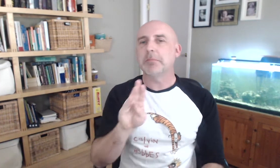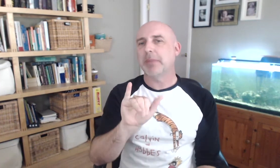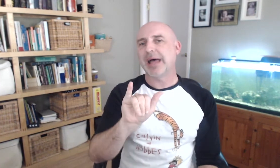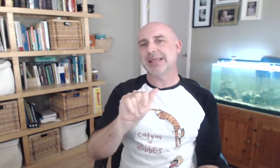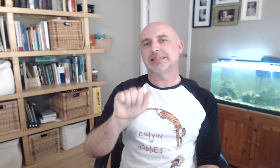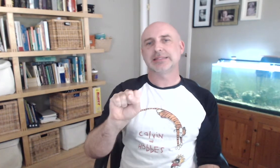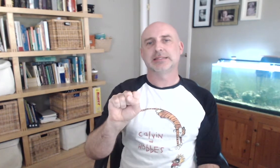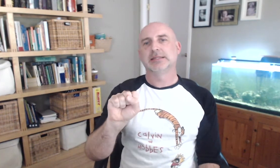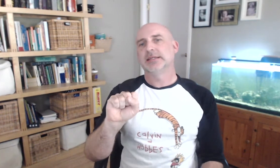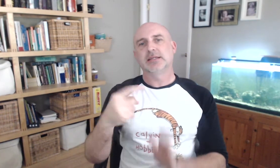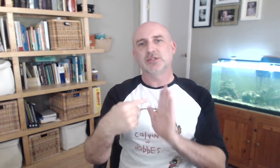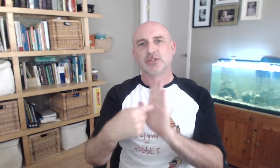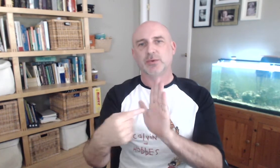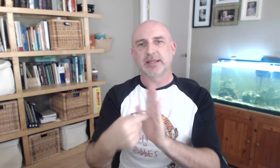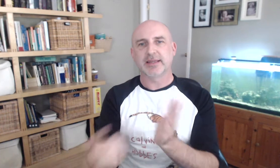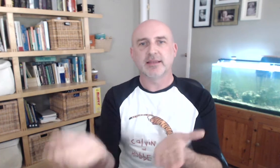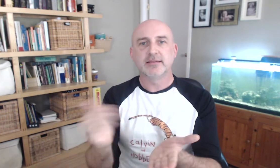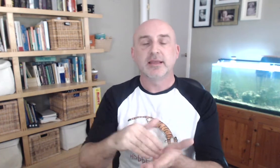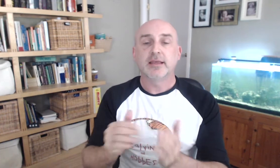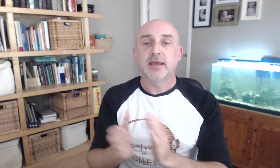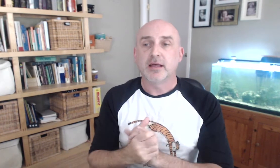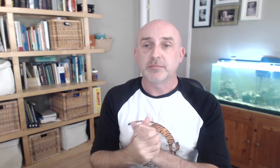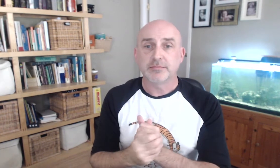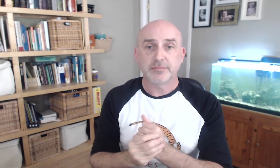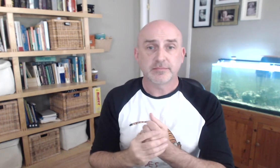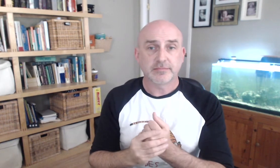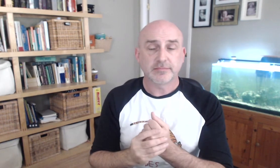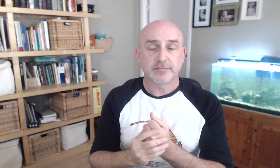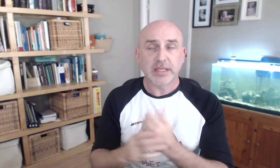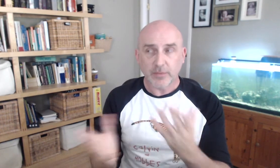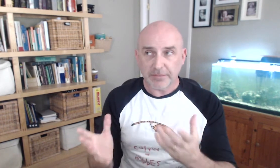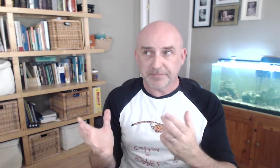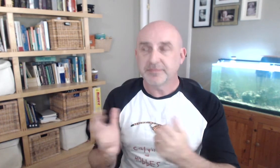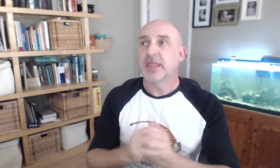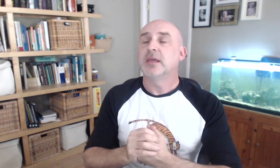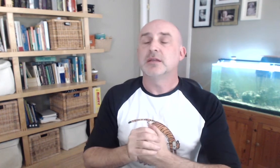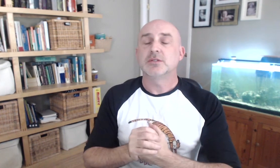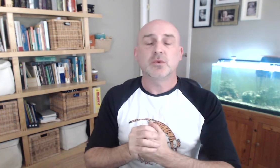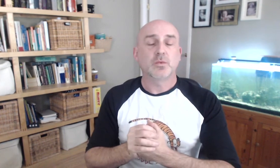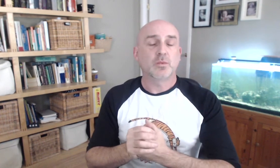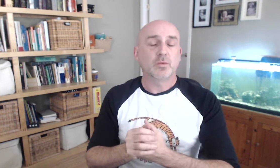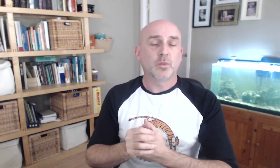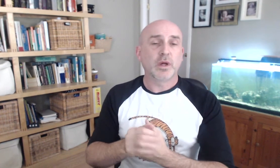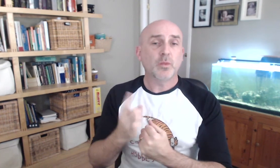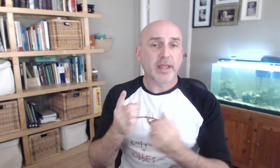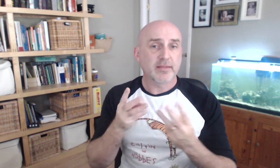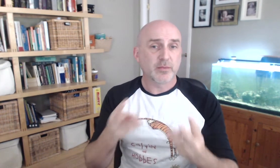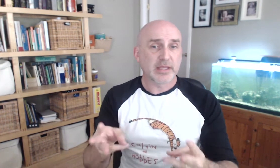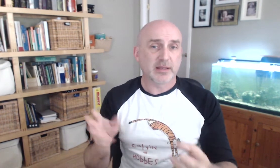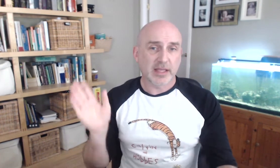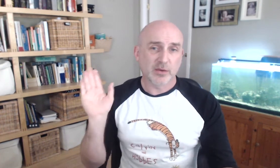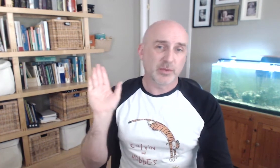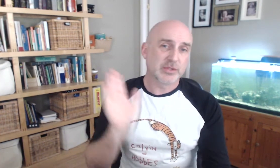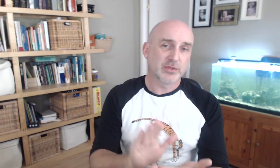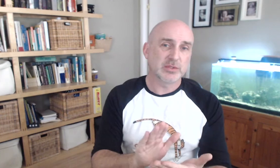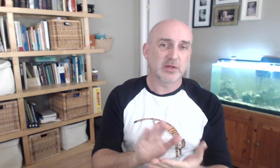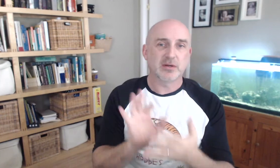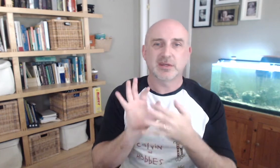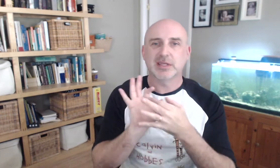bias is showing again. Anyway, so one way that we can kind of reduce our